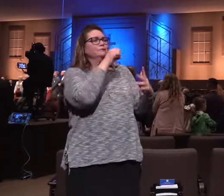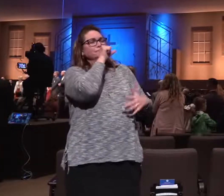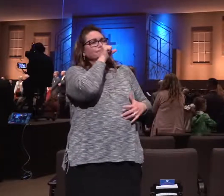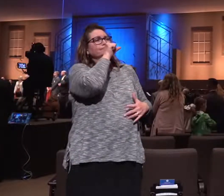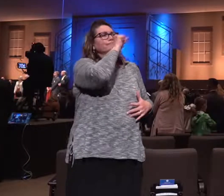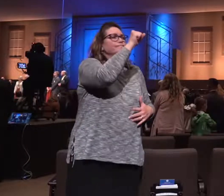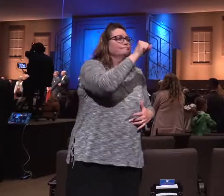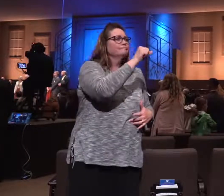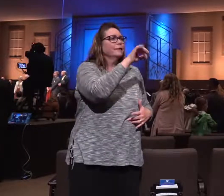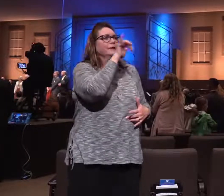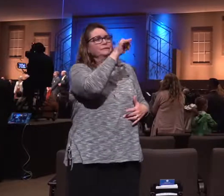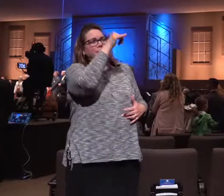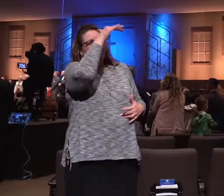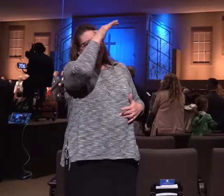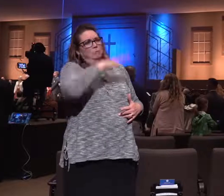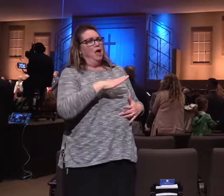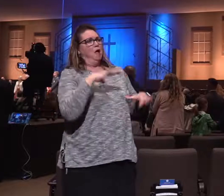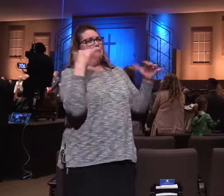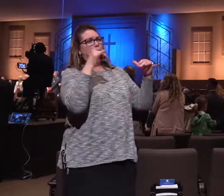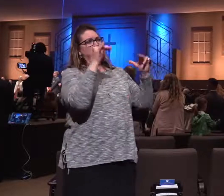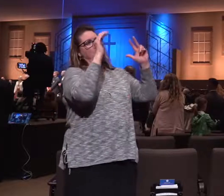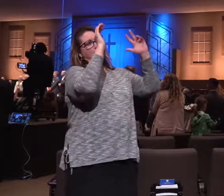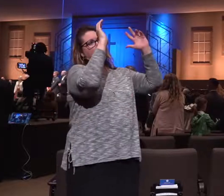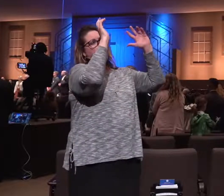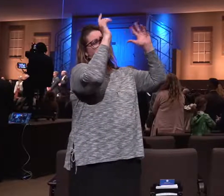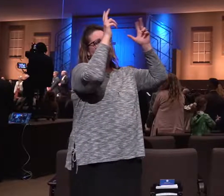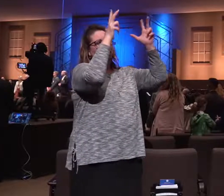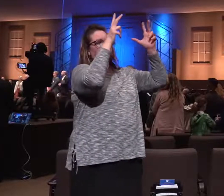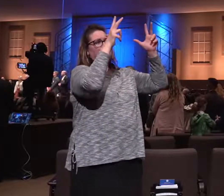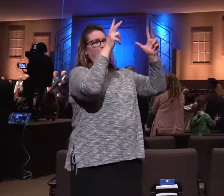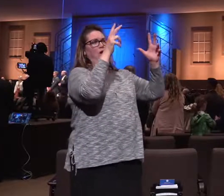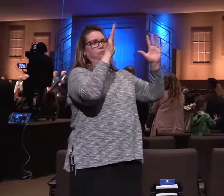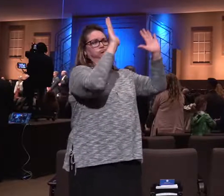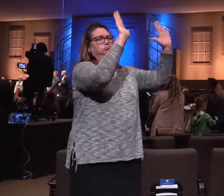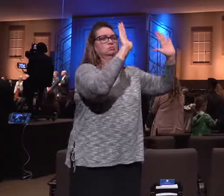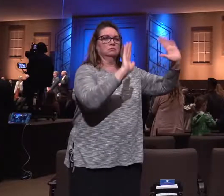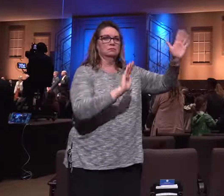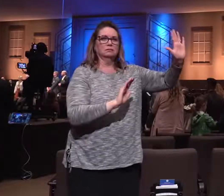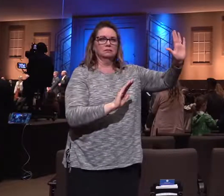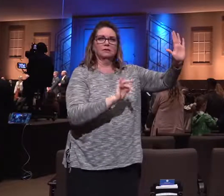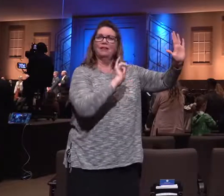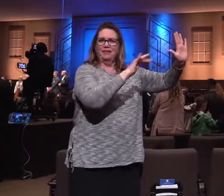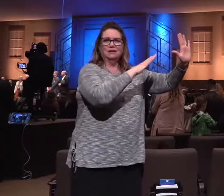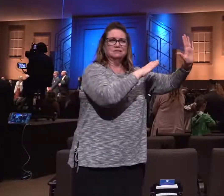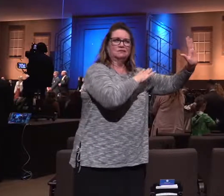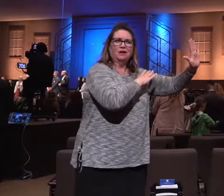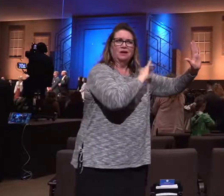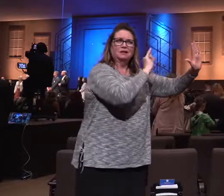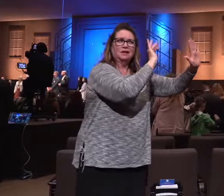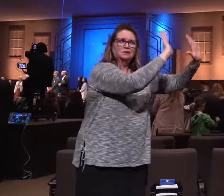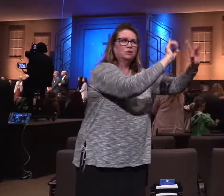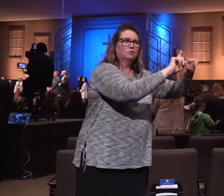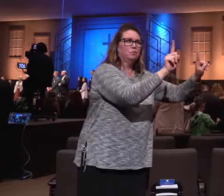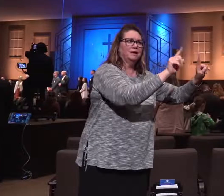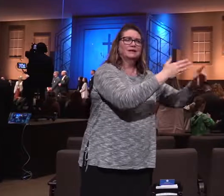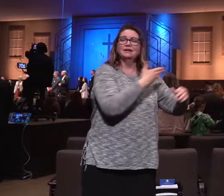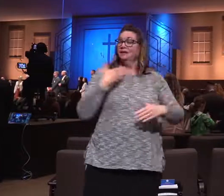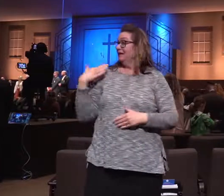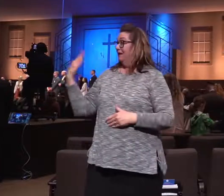a fence, and those are fun things to know about and talk about, but these are the heroes that you should point your children